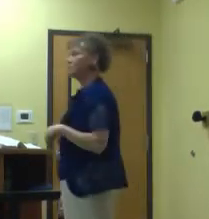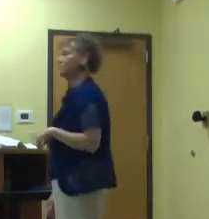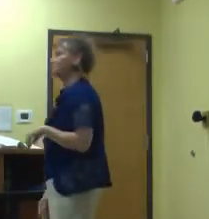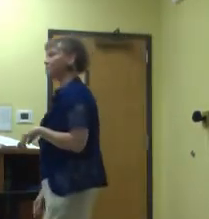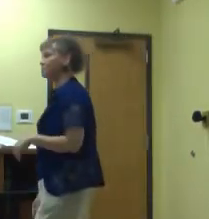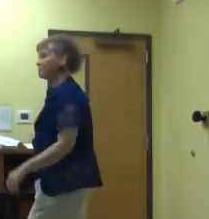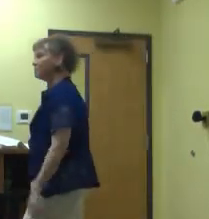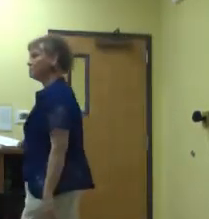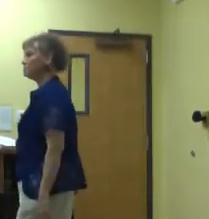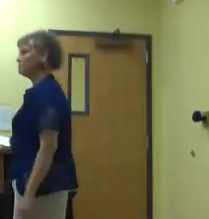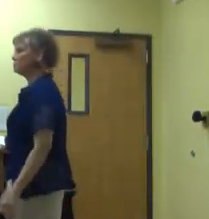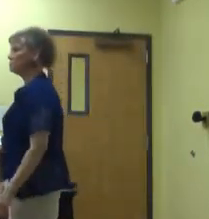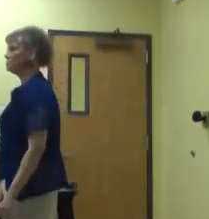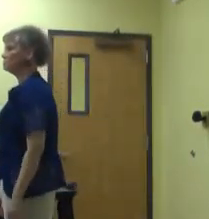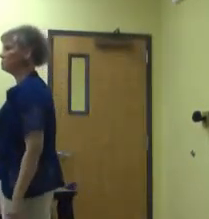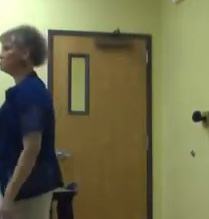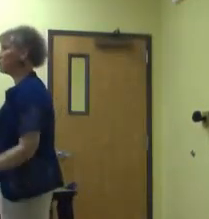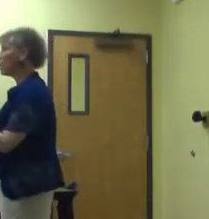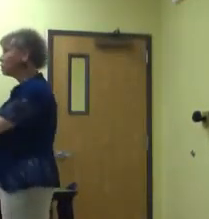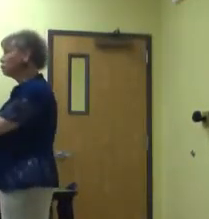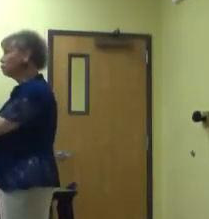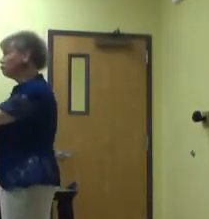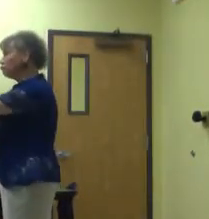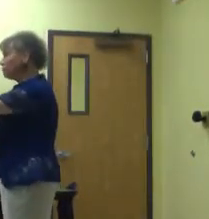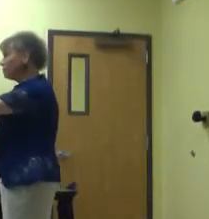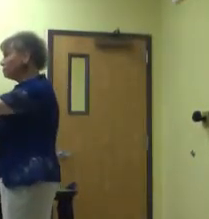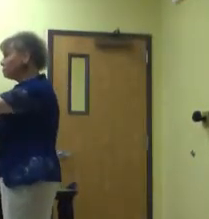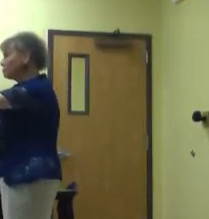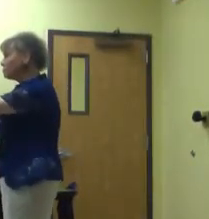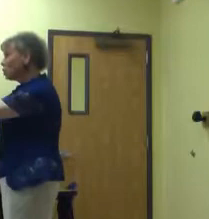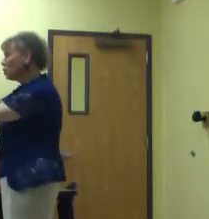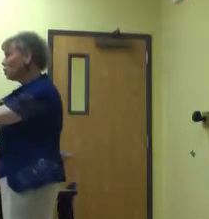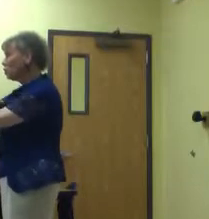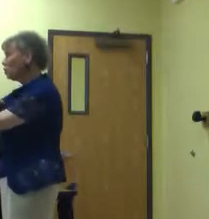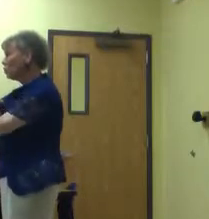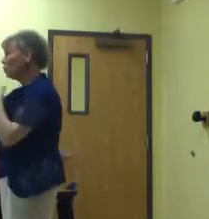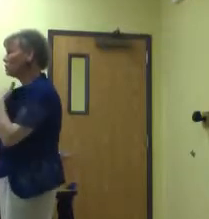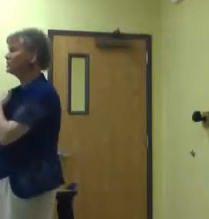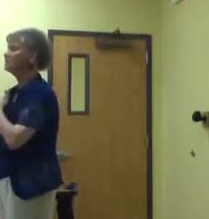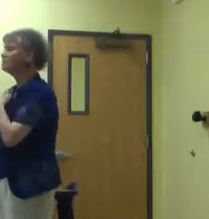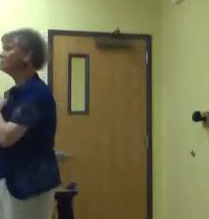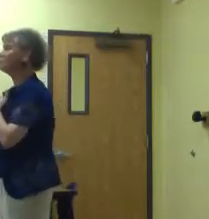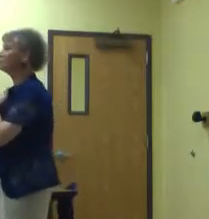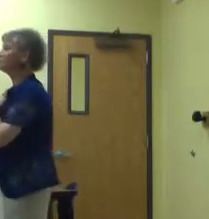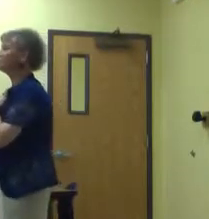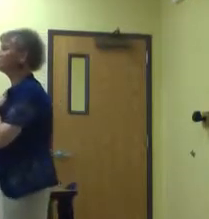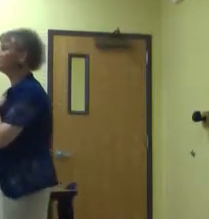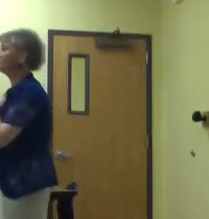to slow down if they are doing Wait, slow, please.